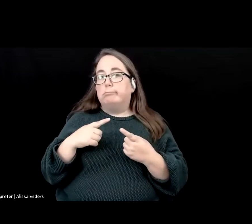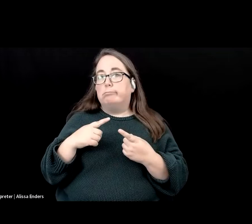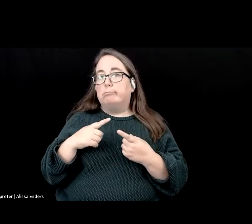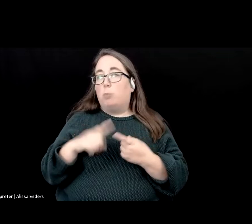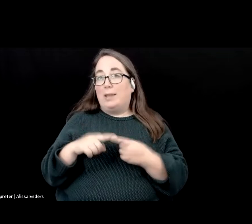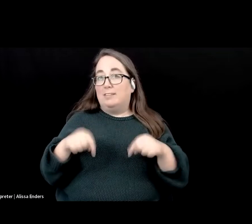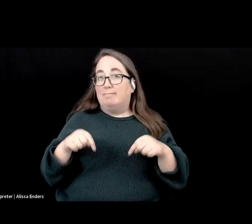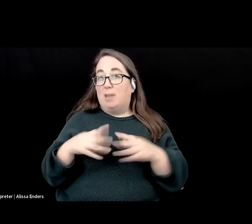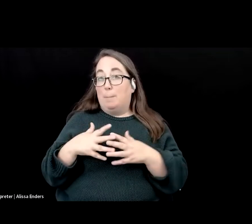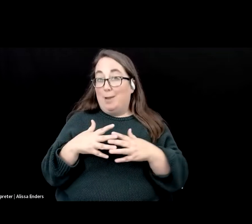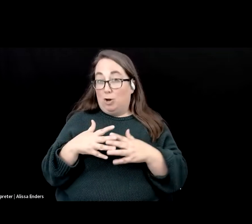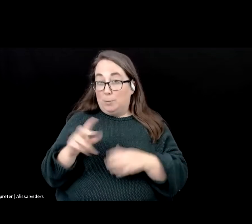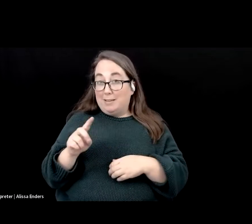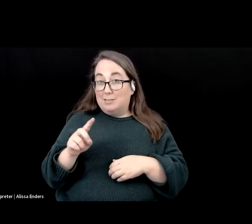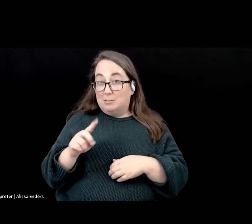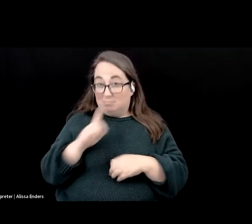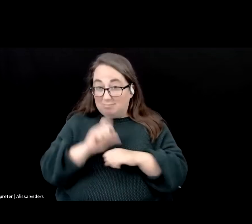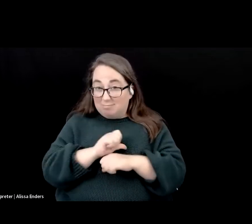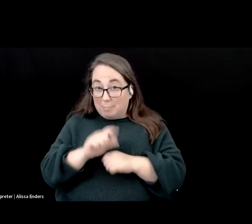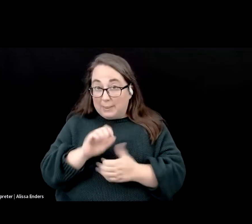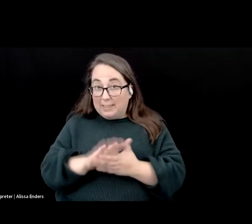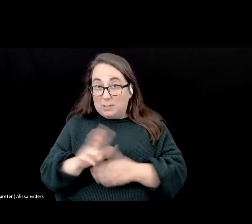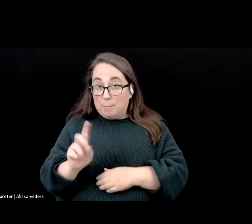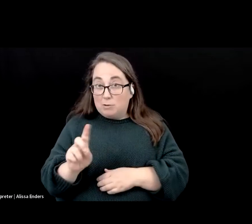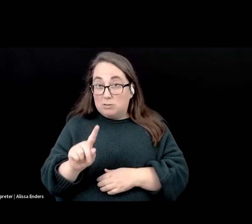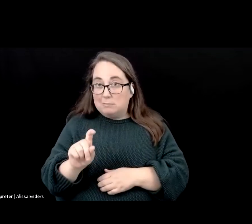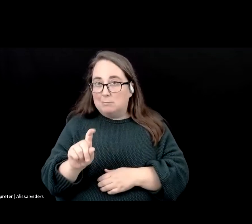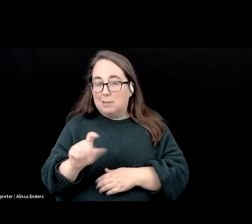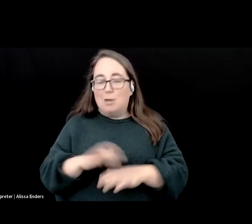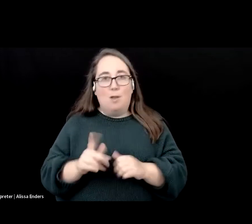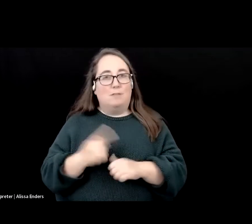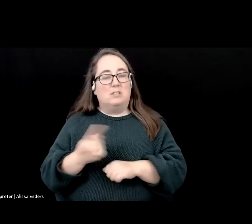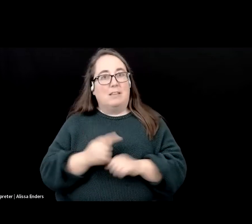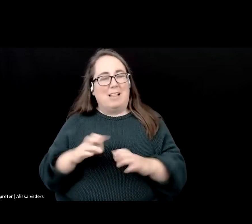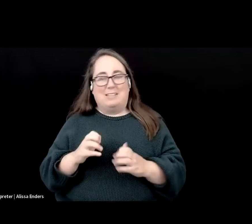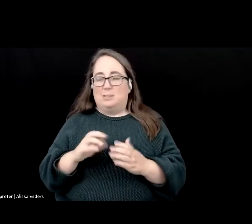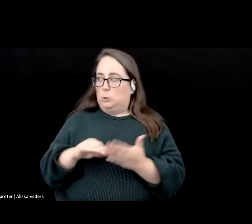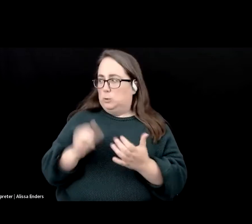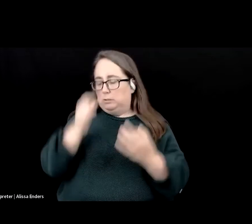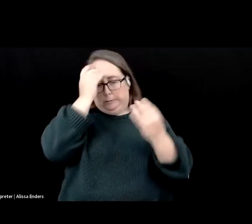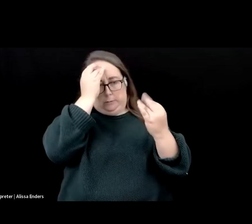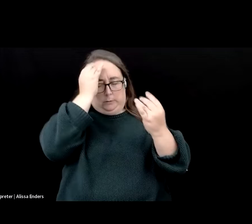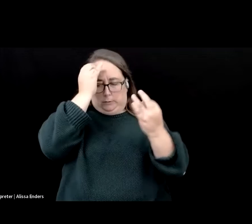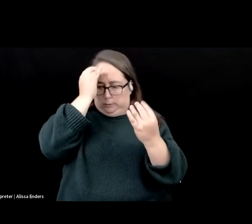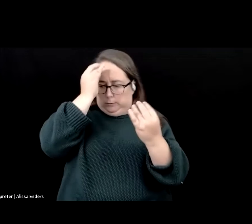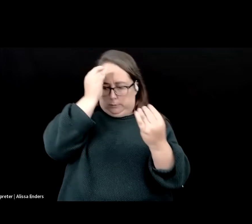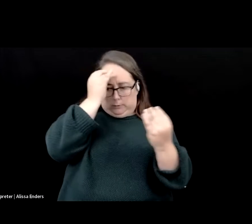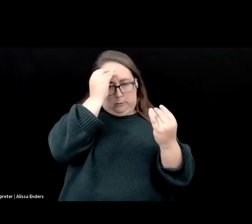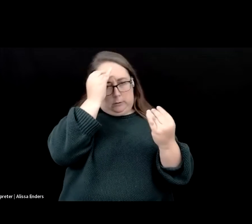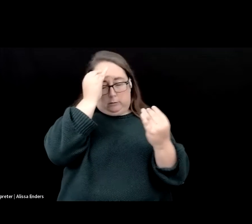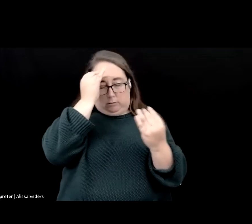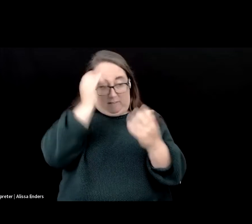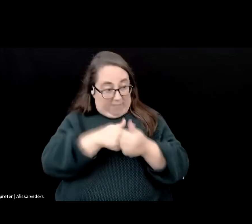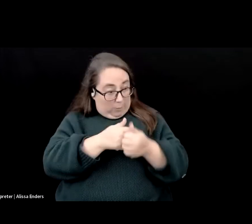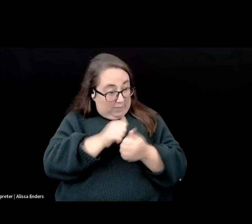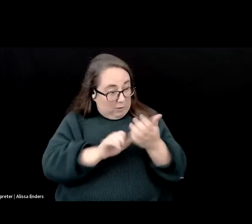democracy? Is America a democracy? And so on the first day of class, students are thinking, well, by that criteria,